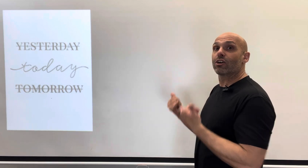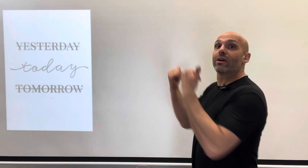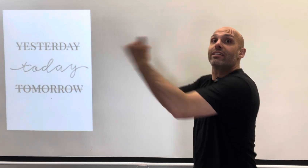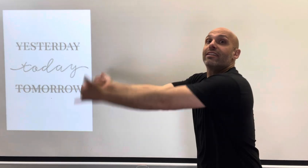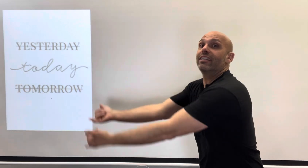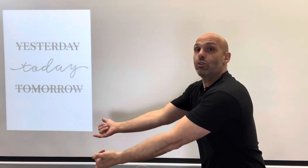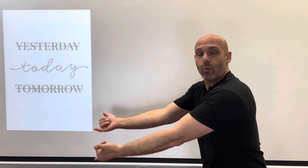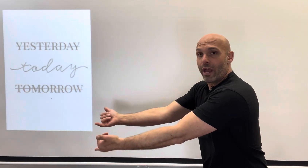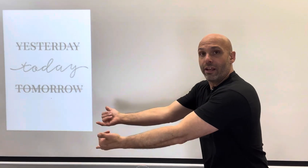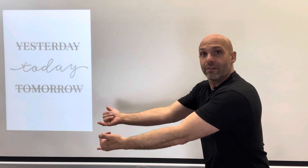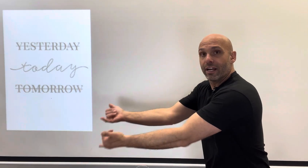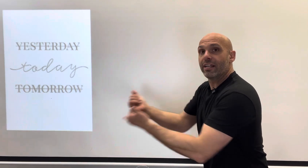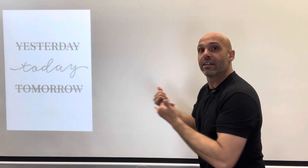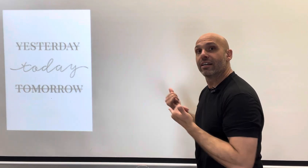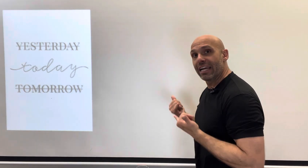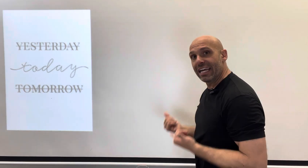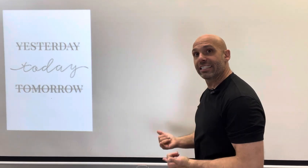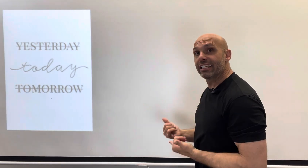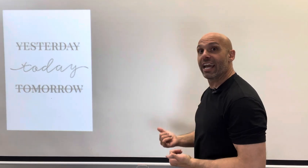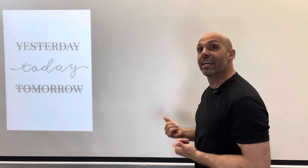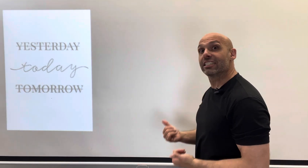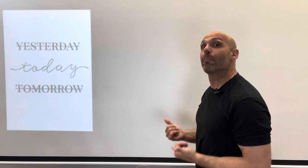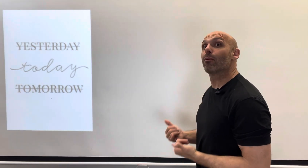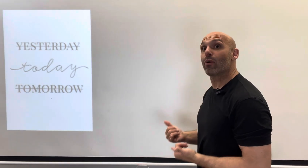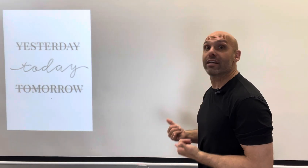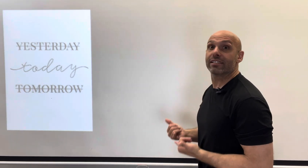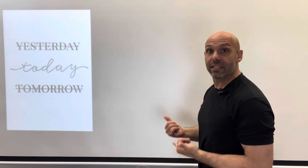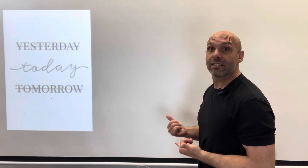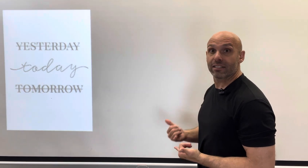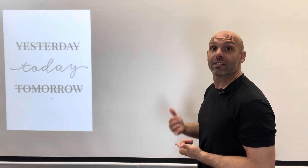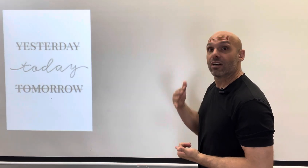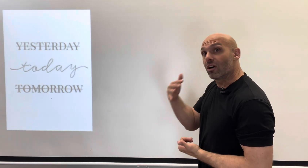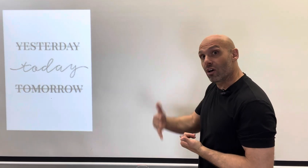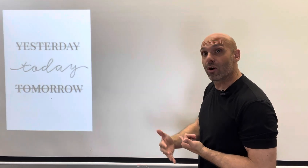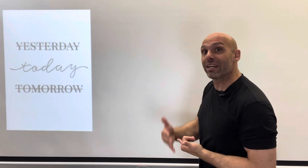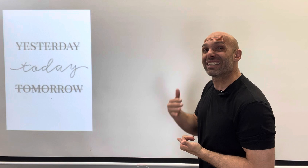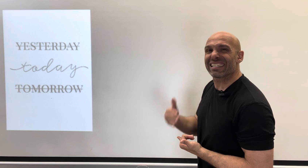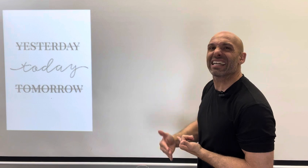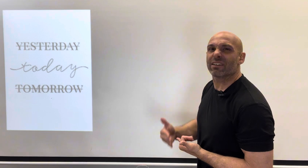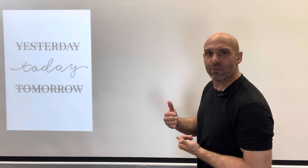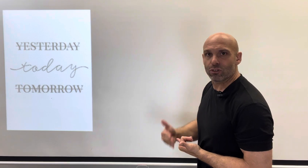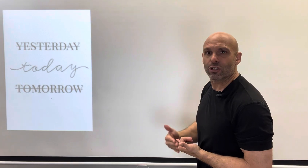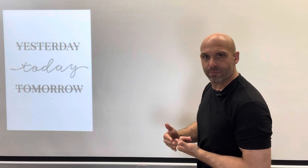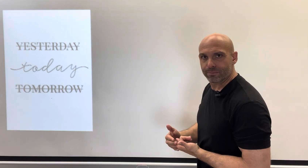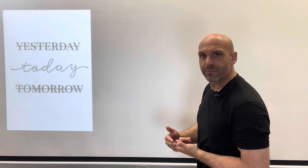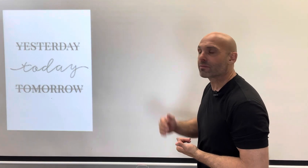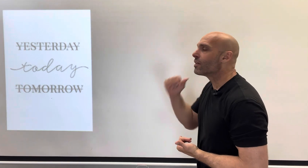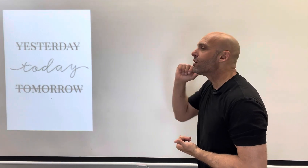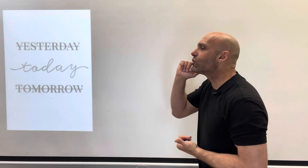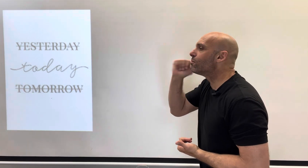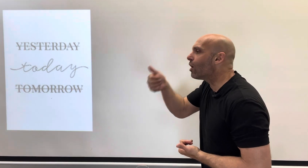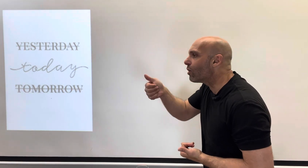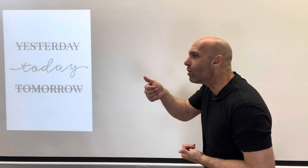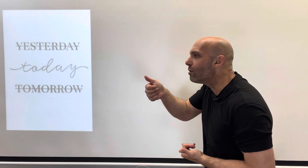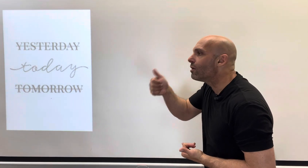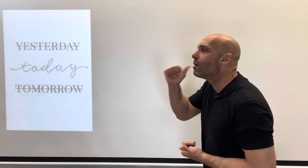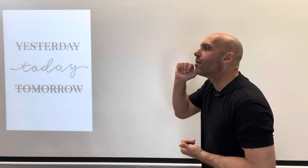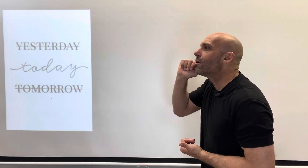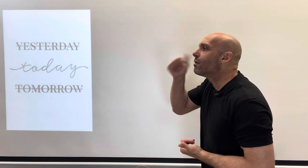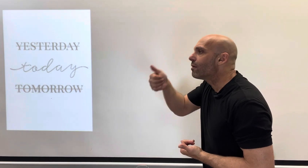going this way, right? It's today. It's the present, although it is slightly future. Tomorrow